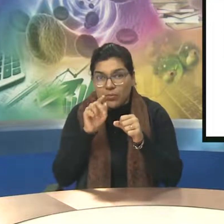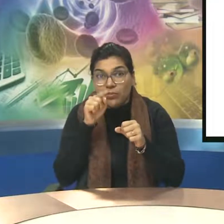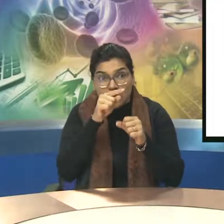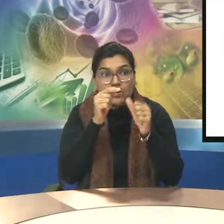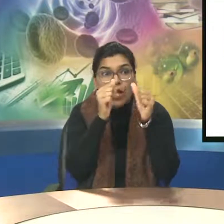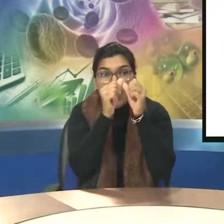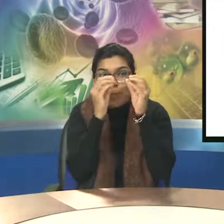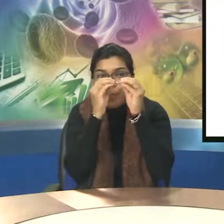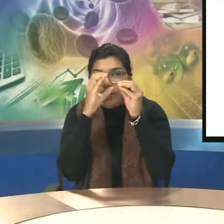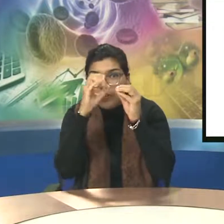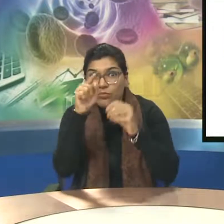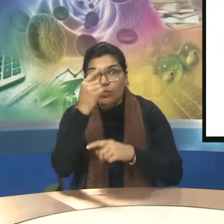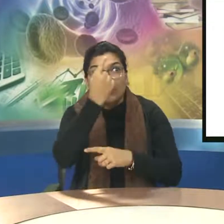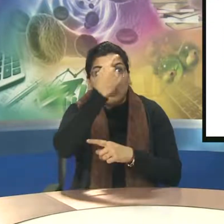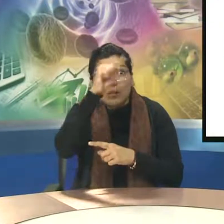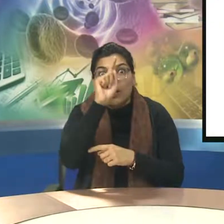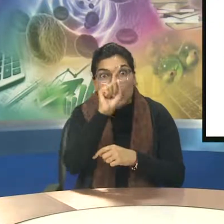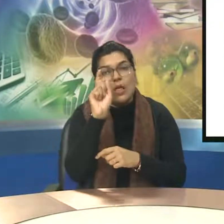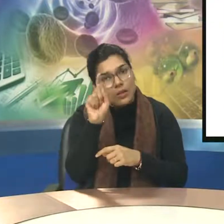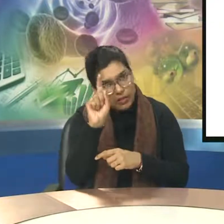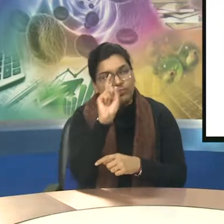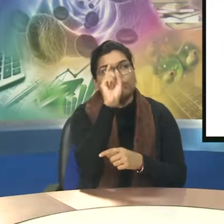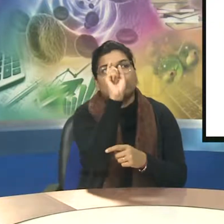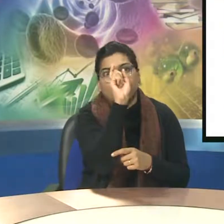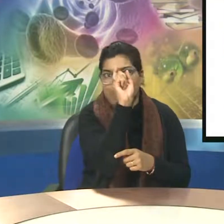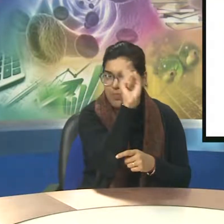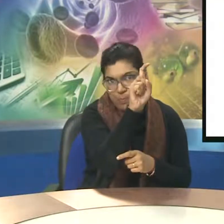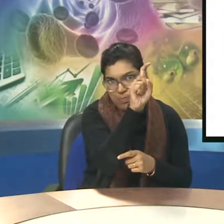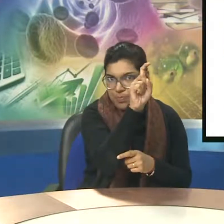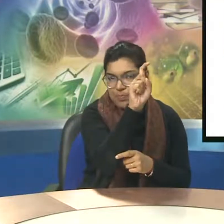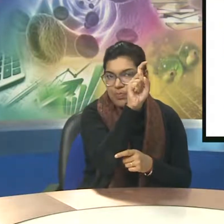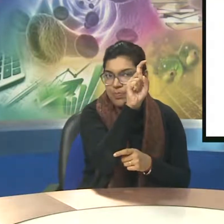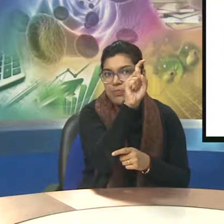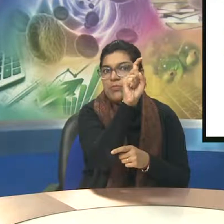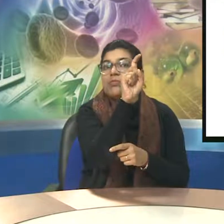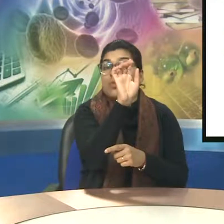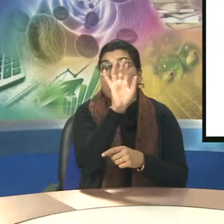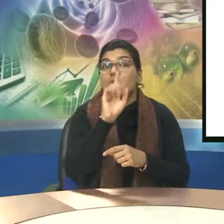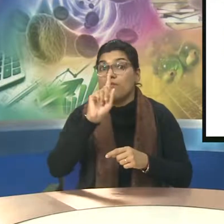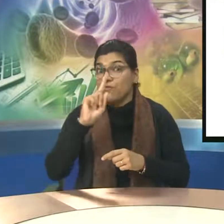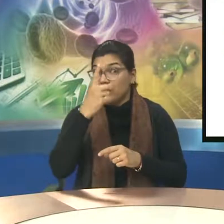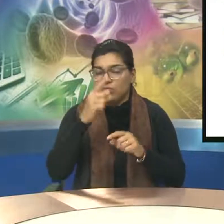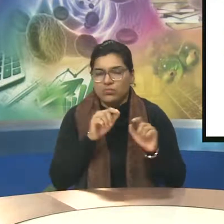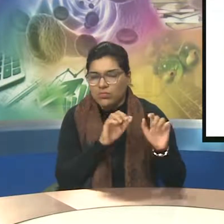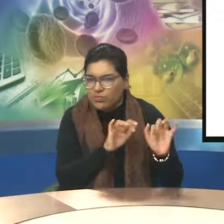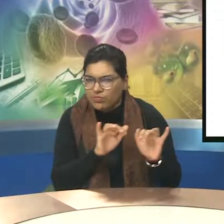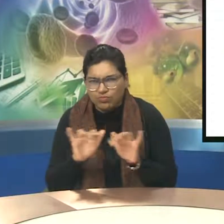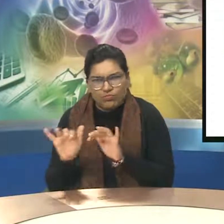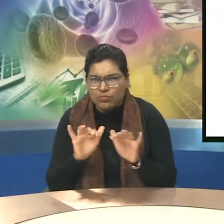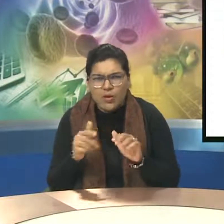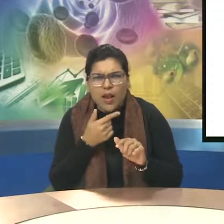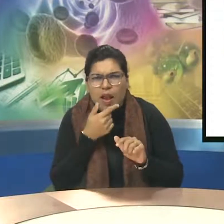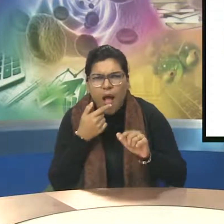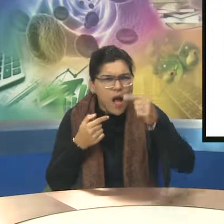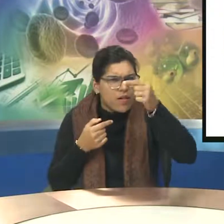When you click on the Review tab, so many tabs will open. Then you have to